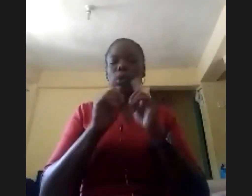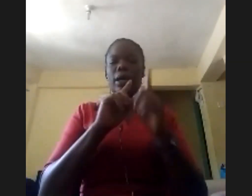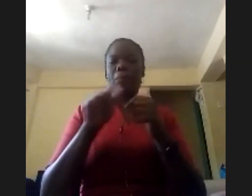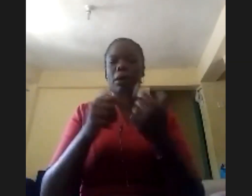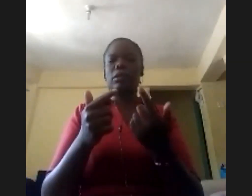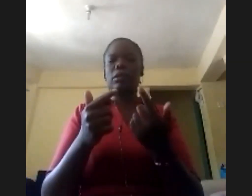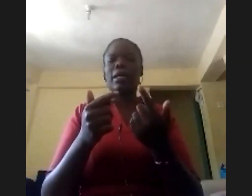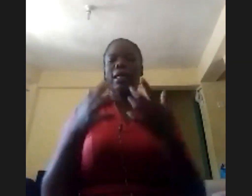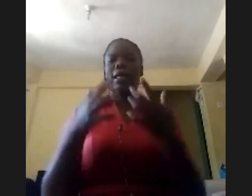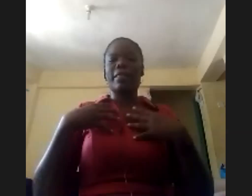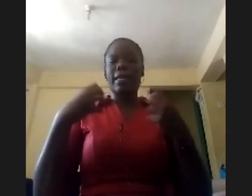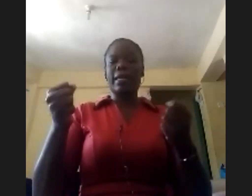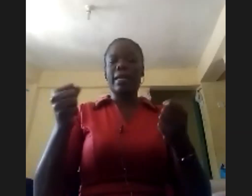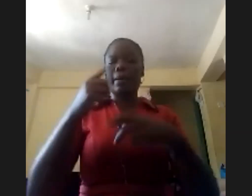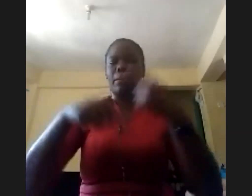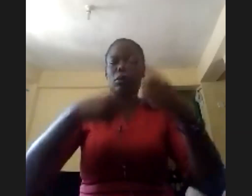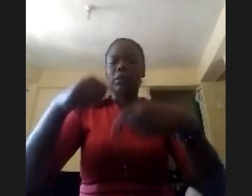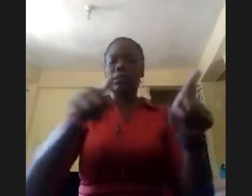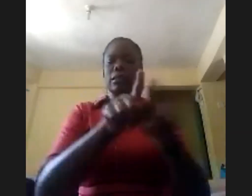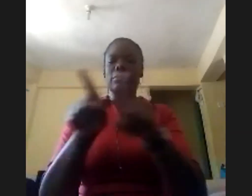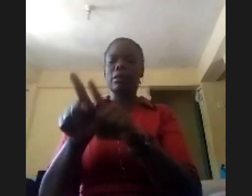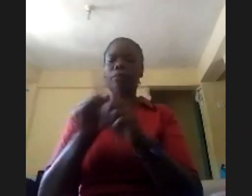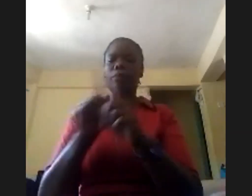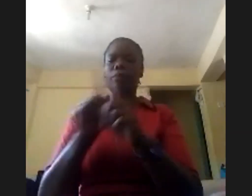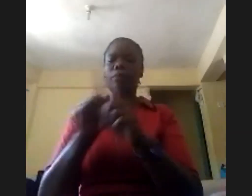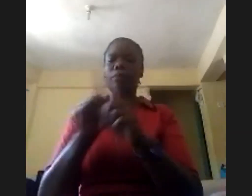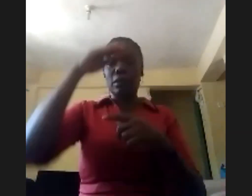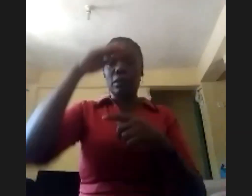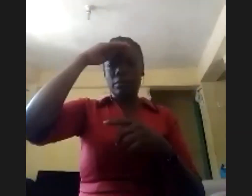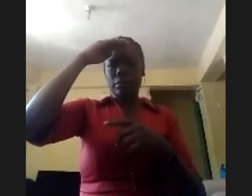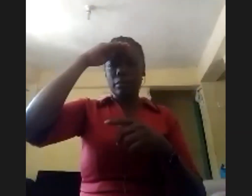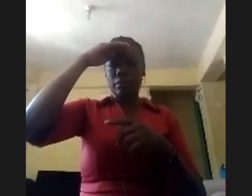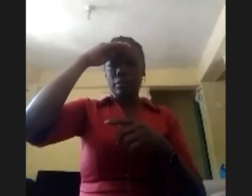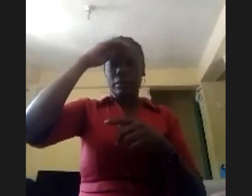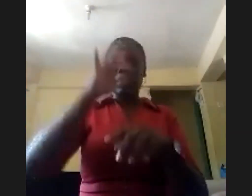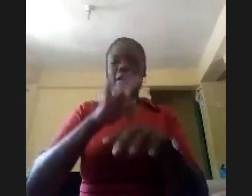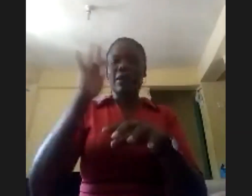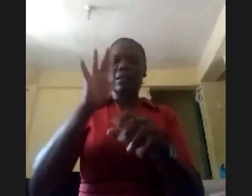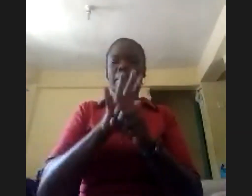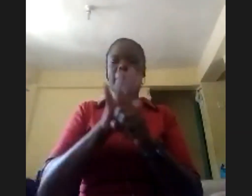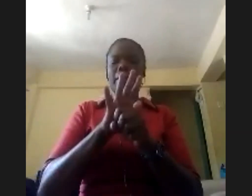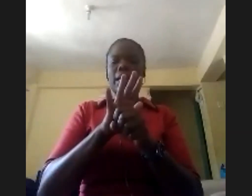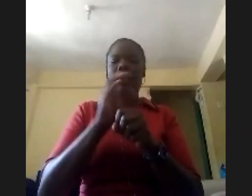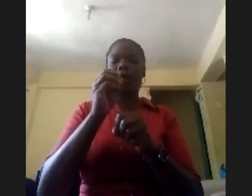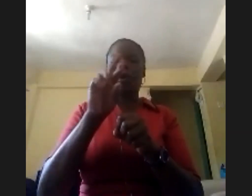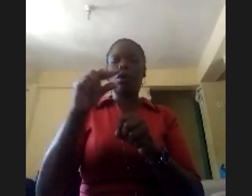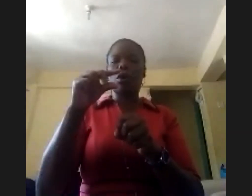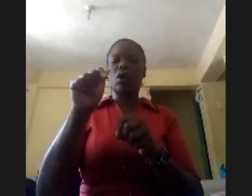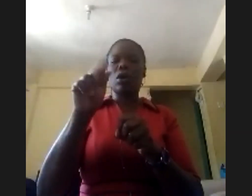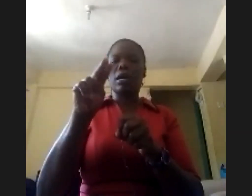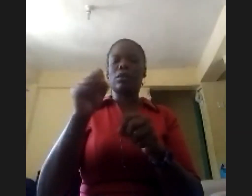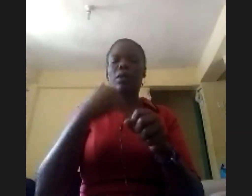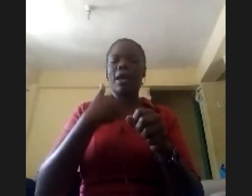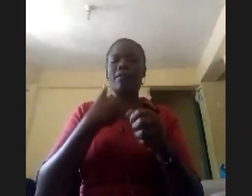also talked about how alcohol can cause brain atrophy and affects very many organs. You've had a liver disease, what we call